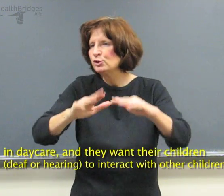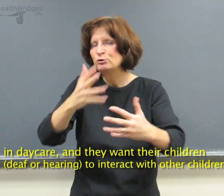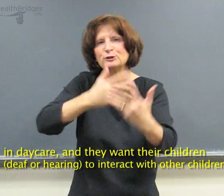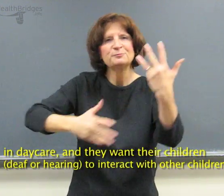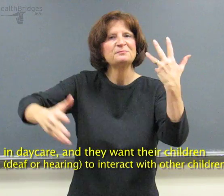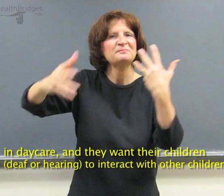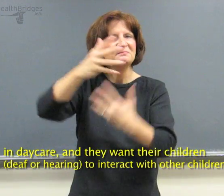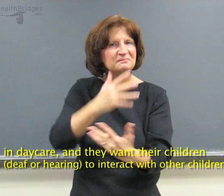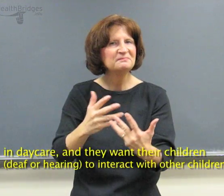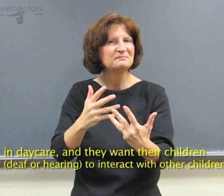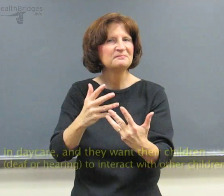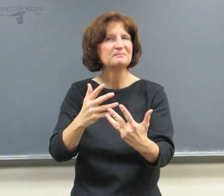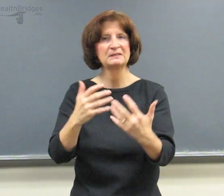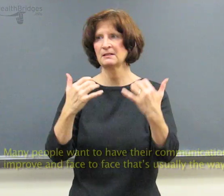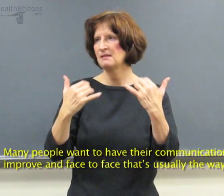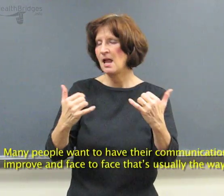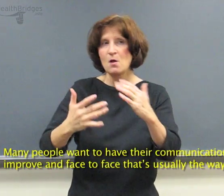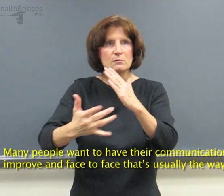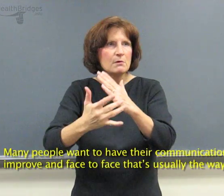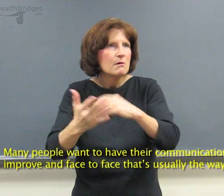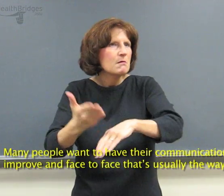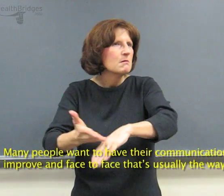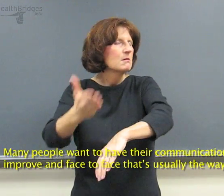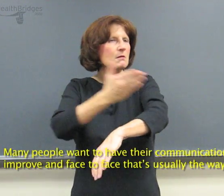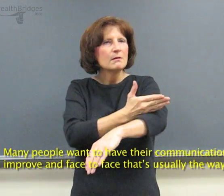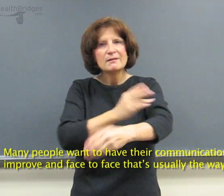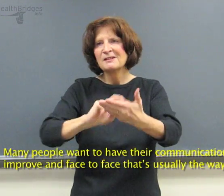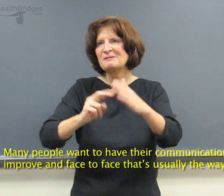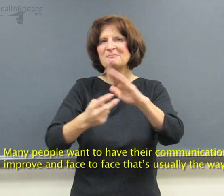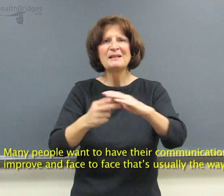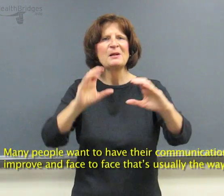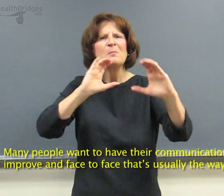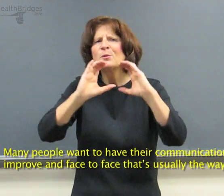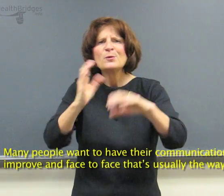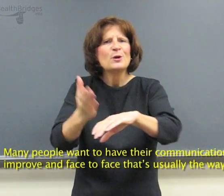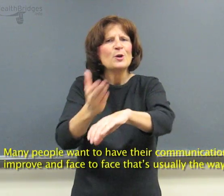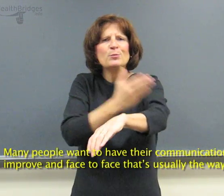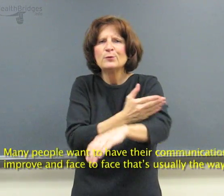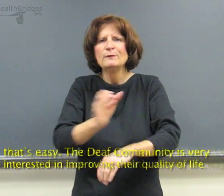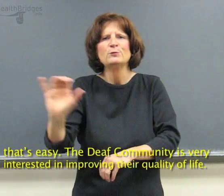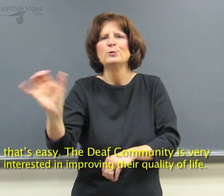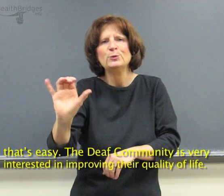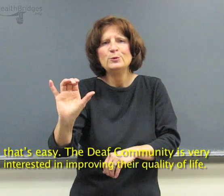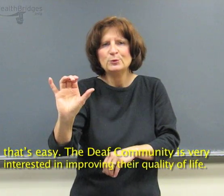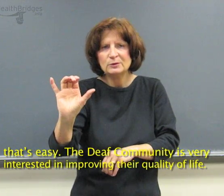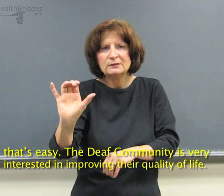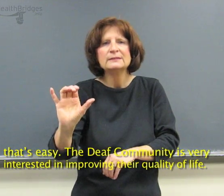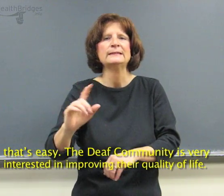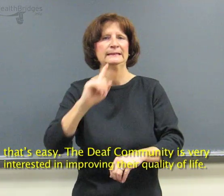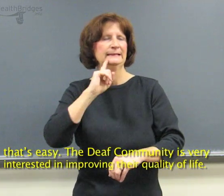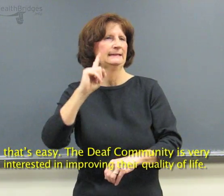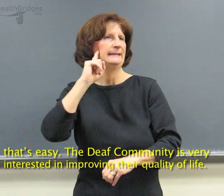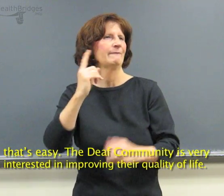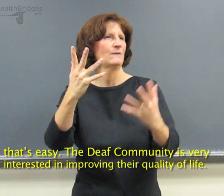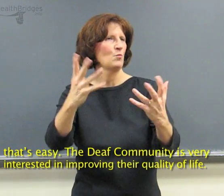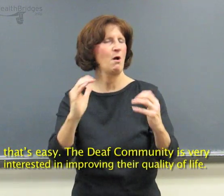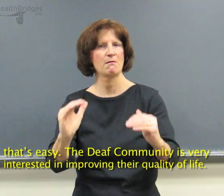in daycare, and they want their children, deaf or hearing, to interact with other children. Many people want to